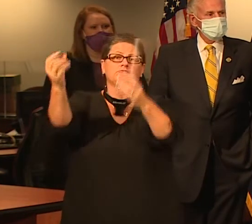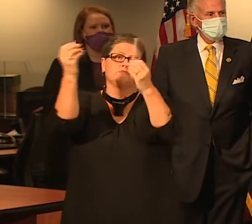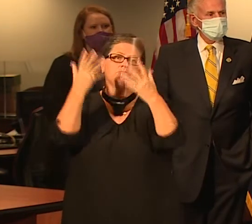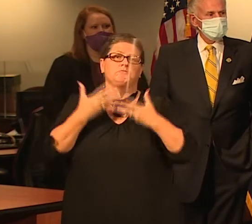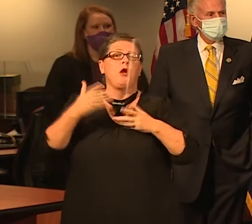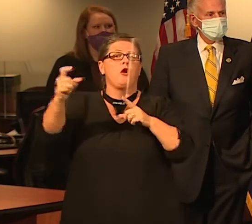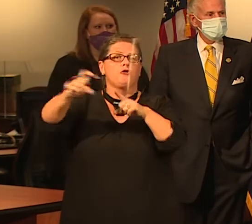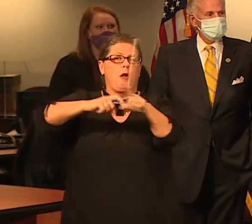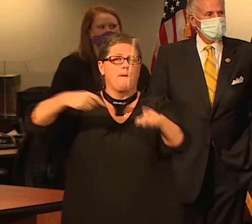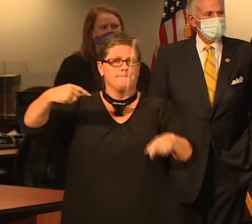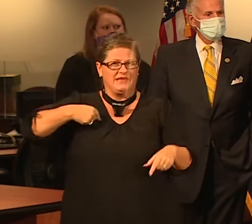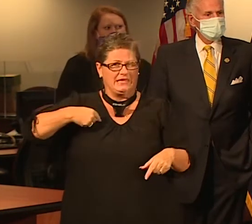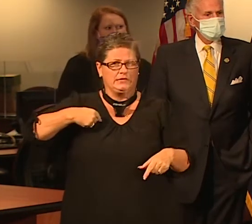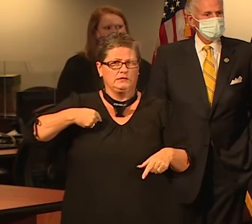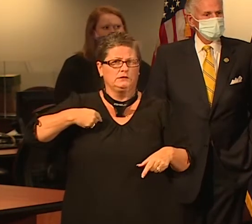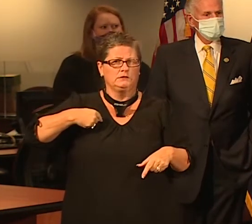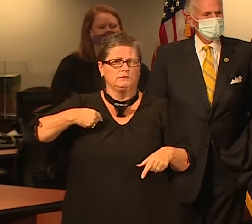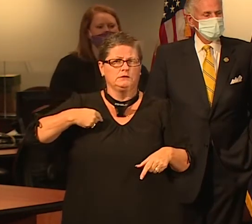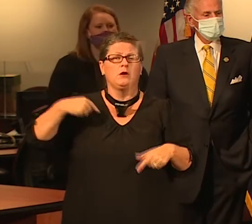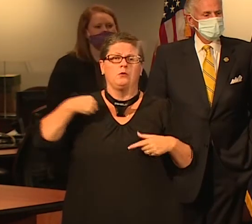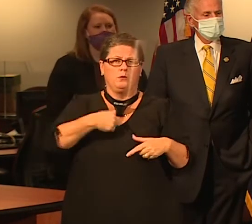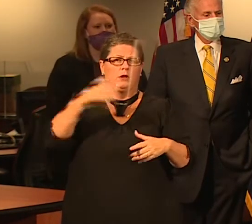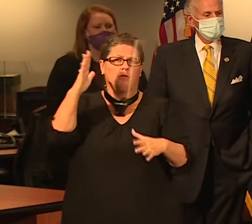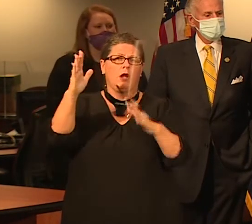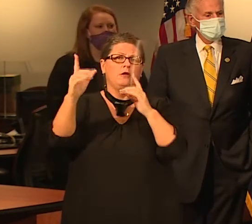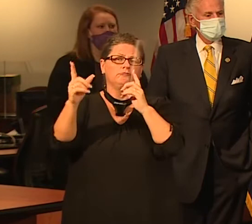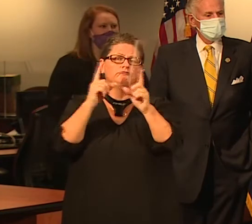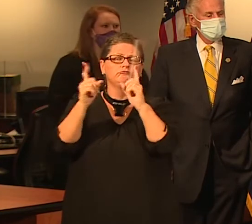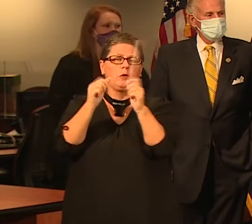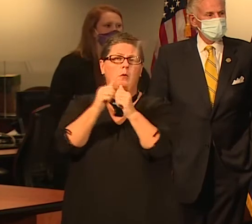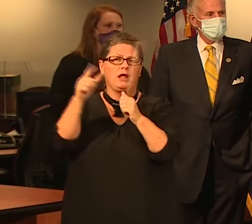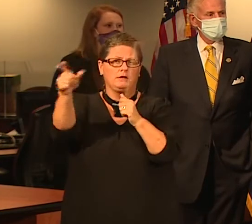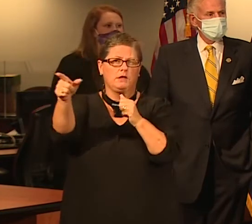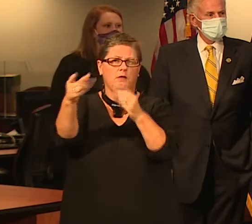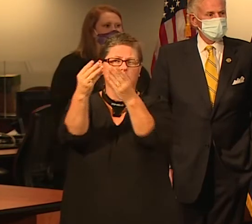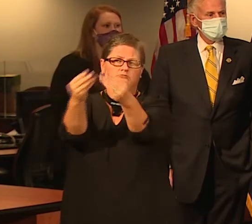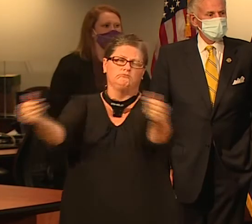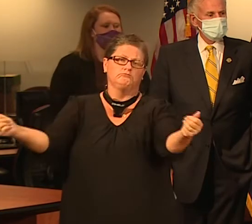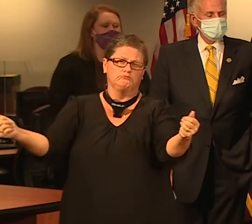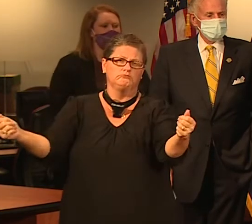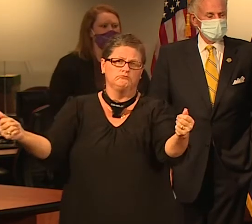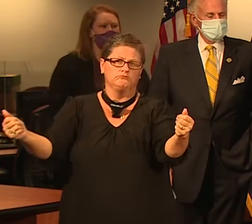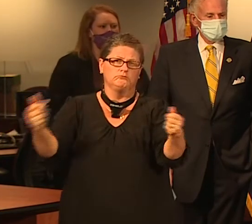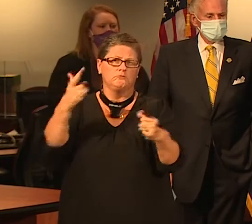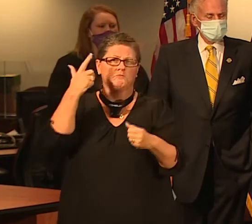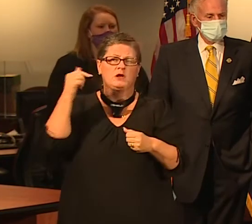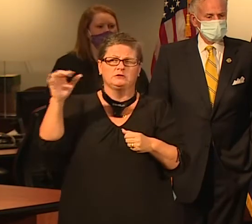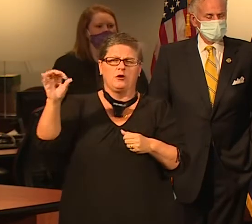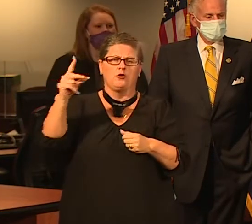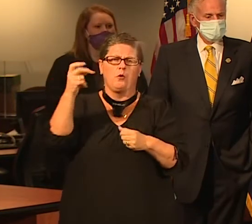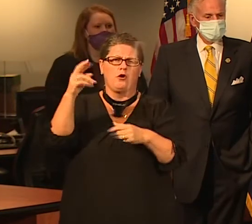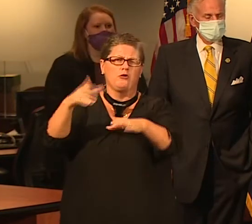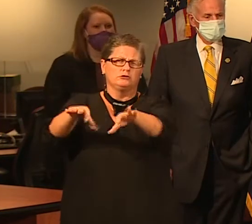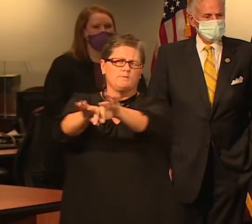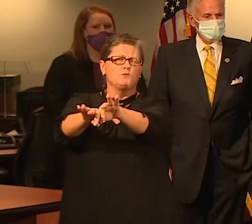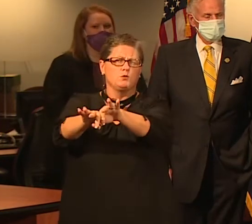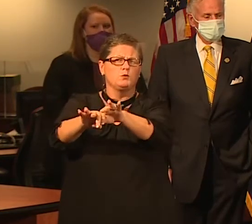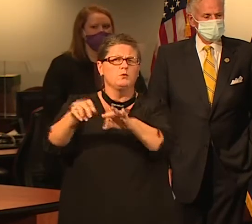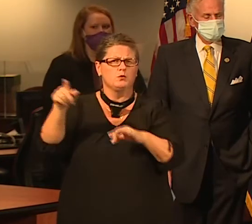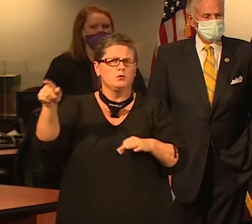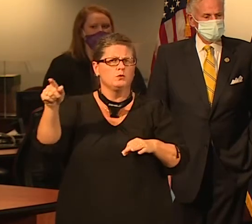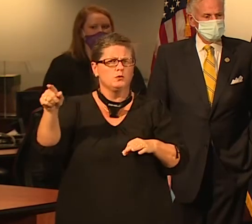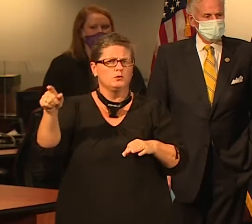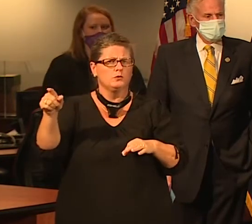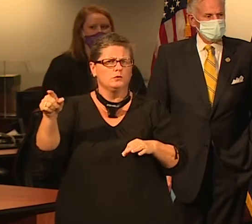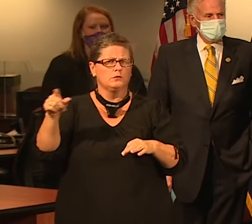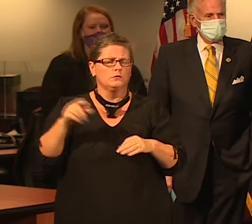call me, and we'll make sure that we communicate quickly and efficiently, because the coroners are a very important part of this process